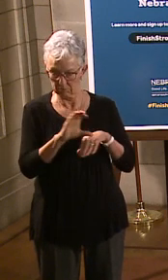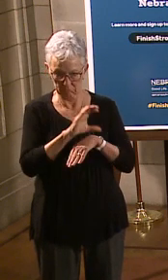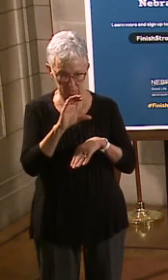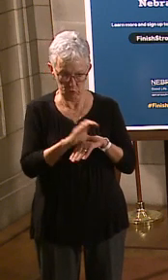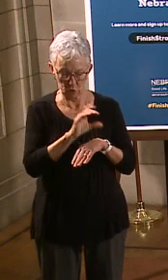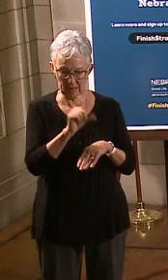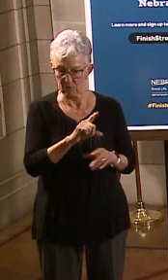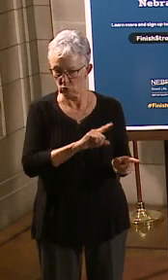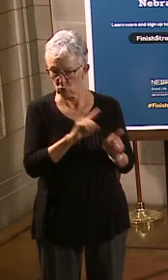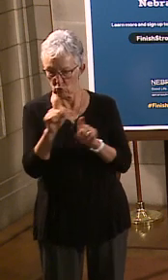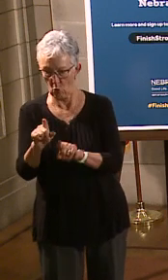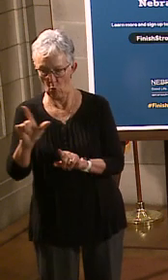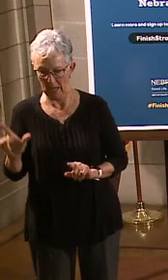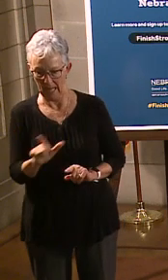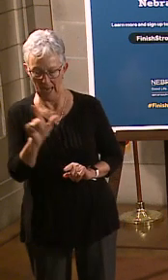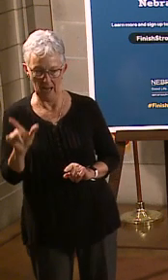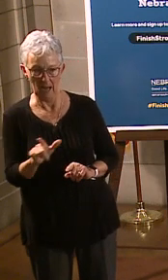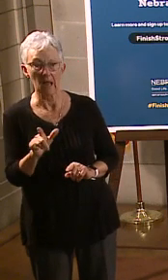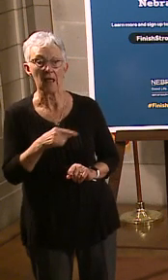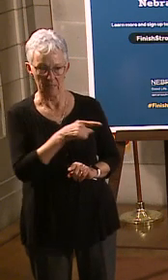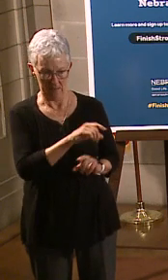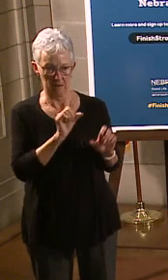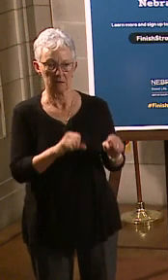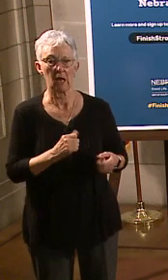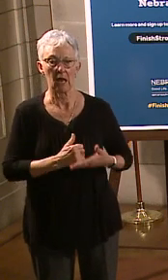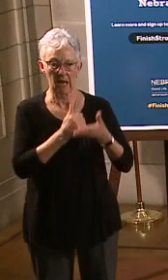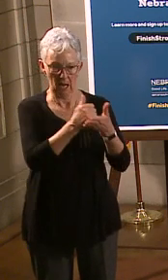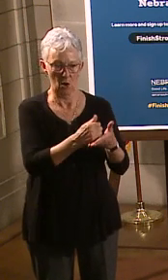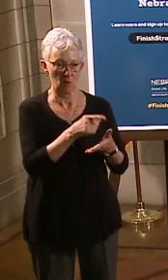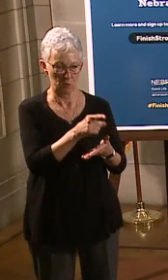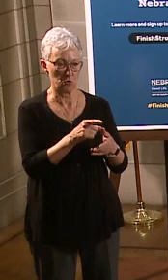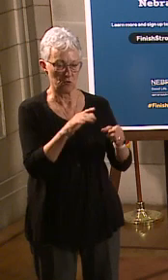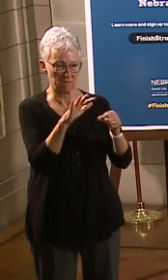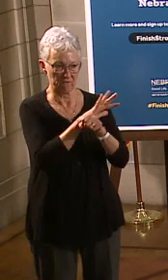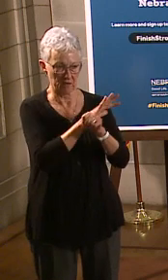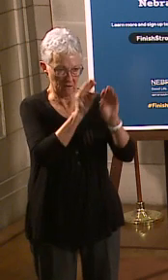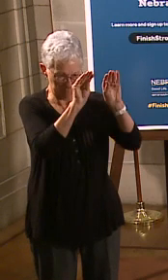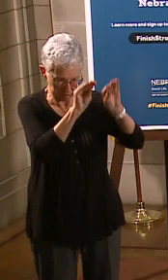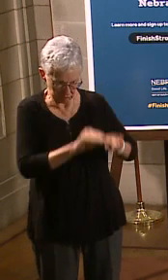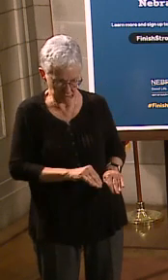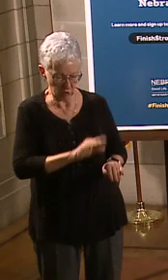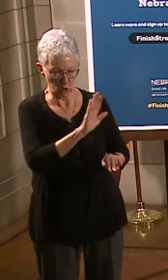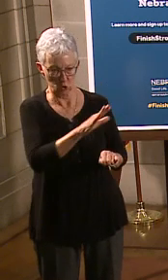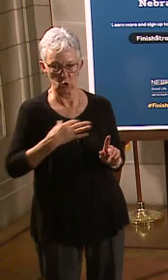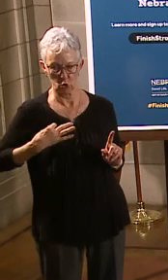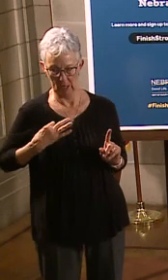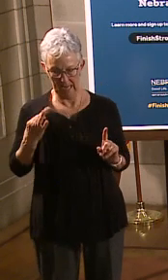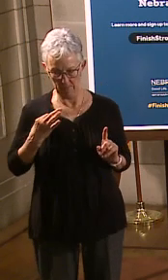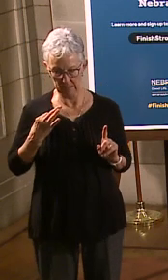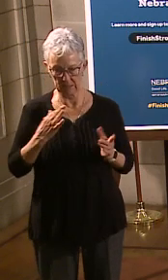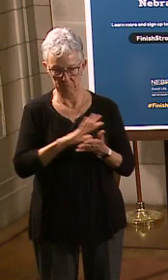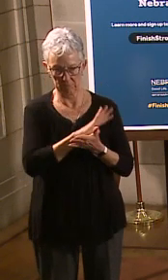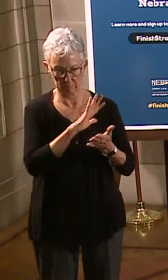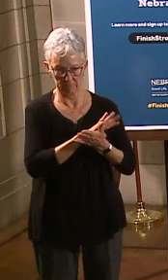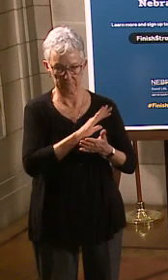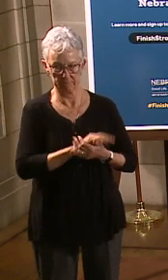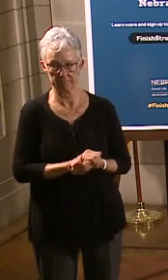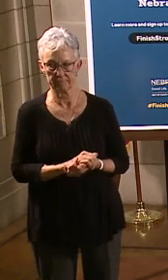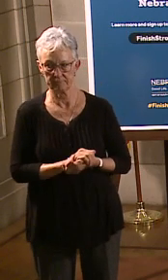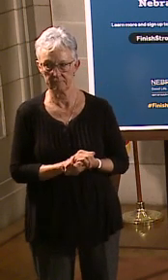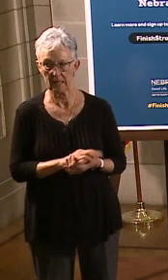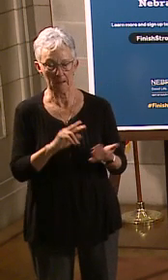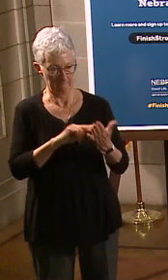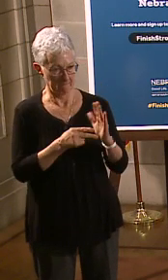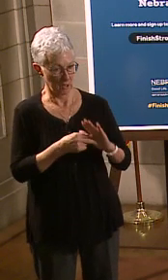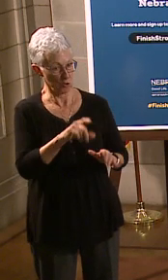help you, those third parties are able to help you get through your application. A tenant must be living in the